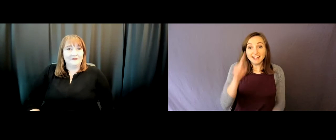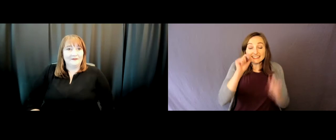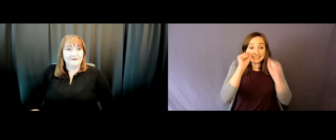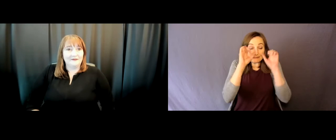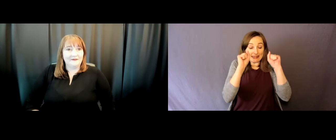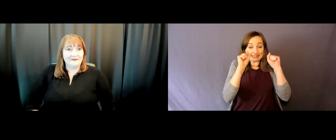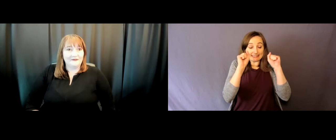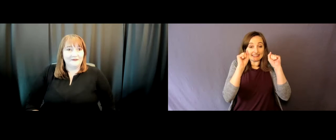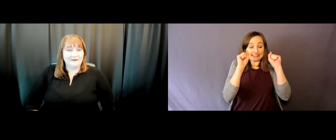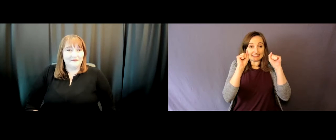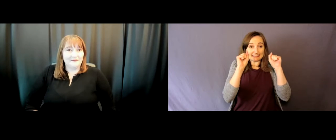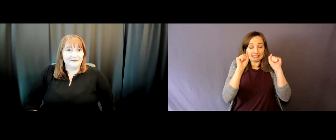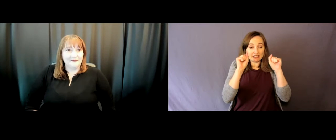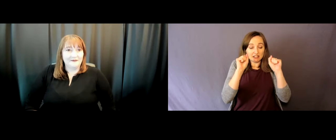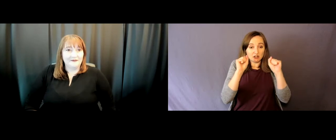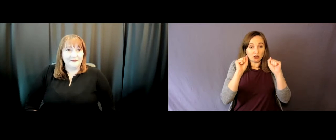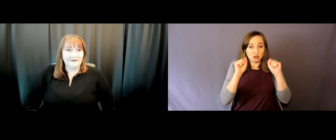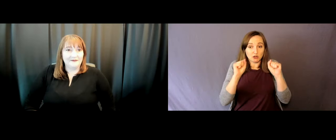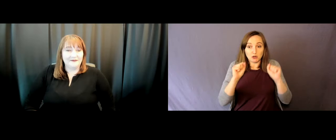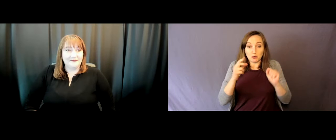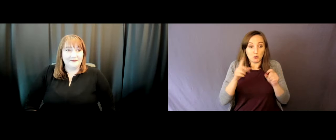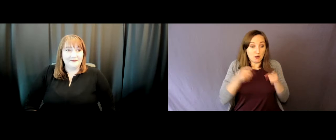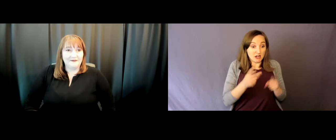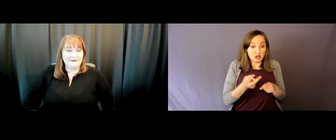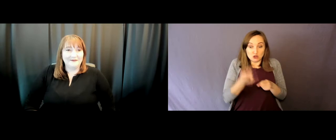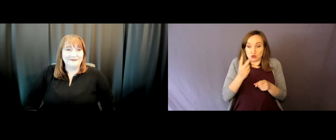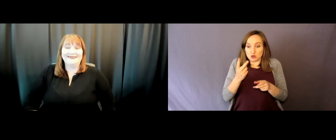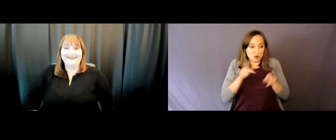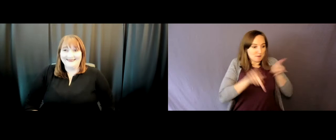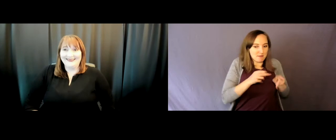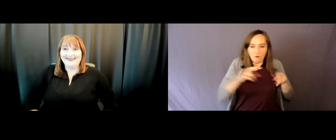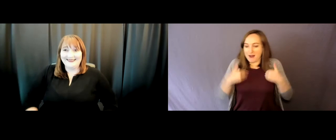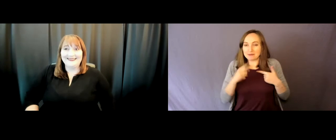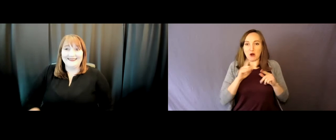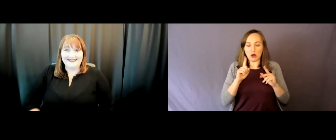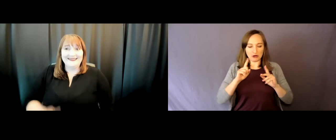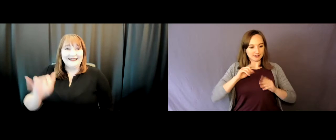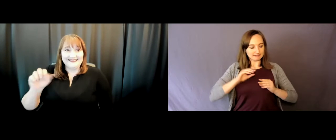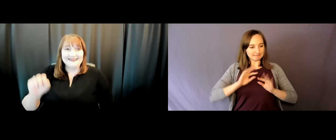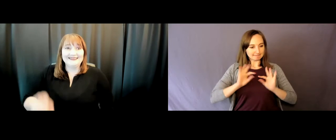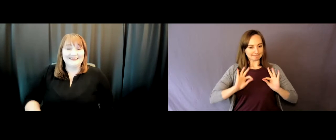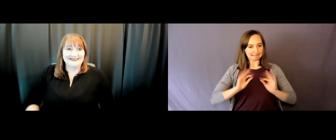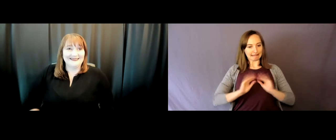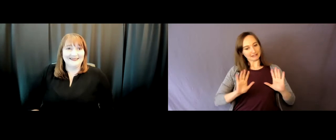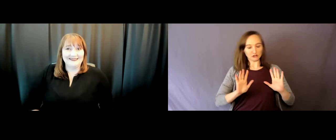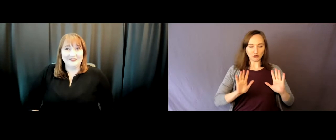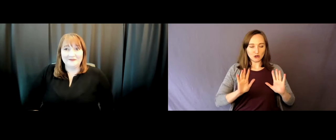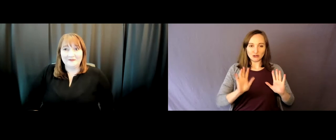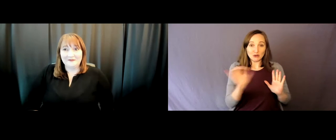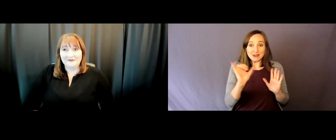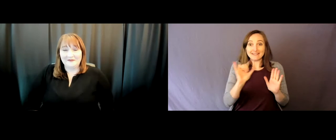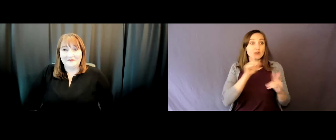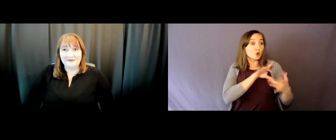can happen when two individuals are clear. Yes. And so, you know, even when it comes to